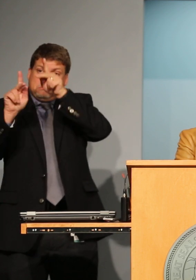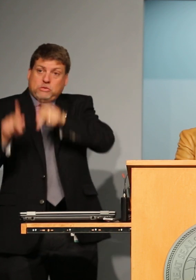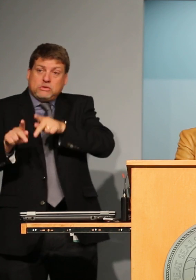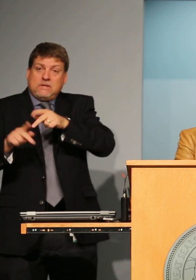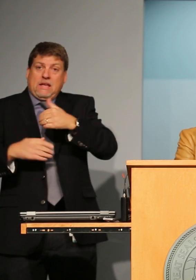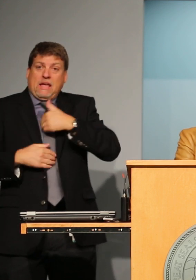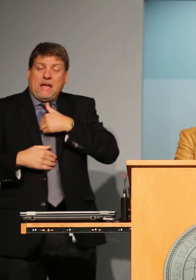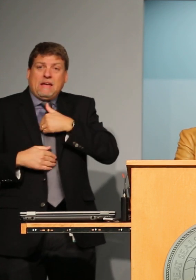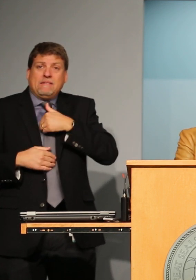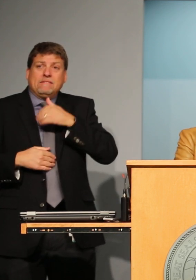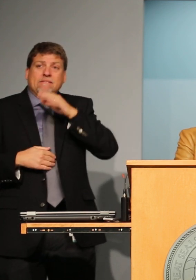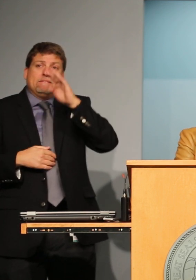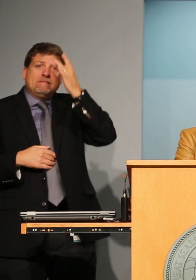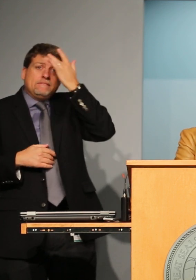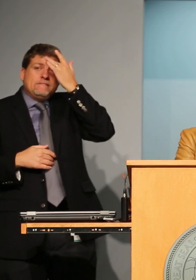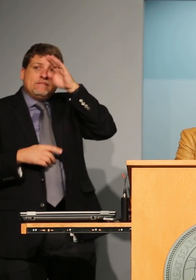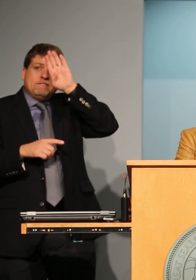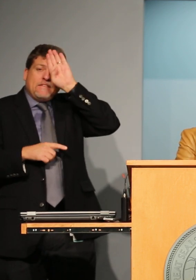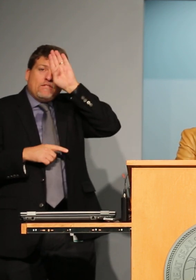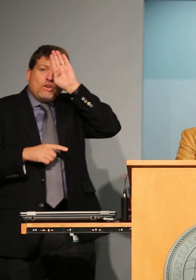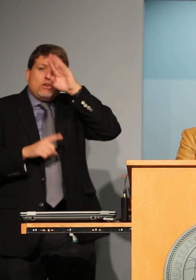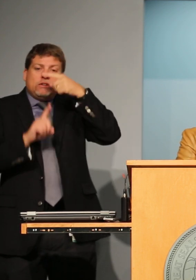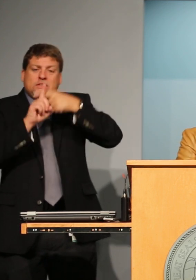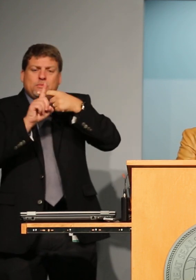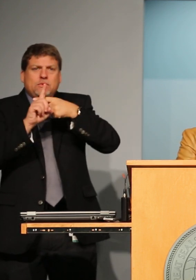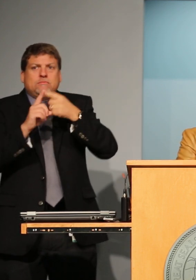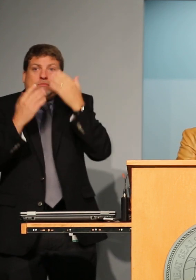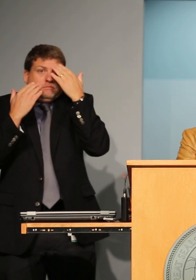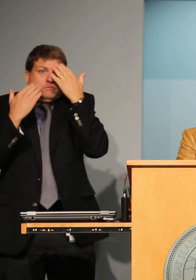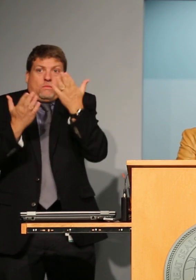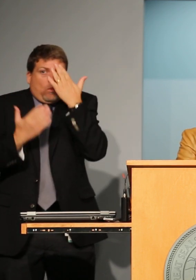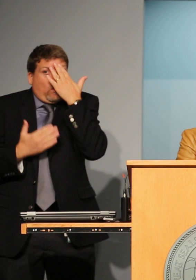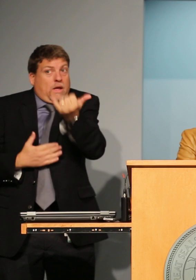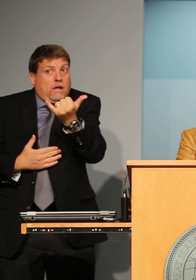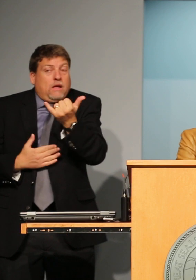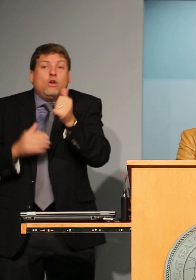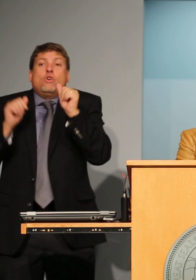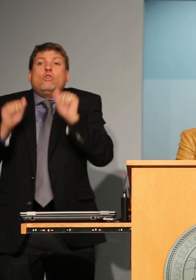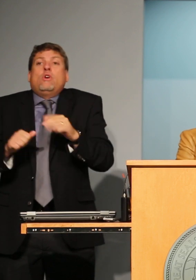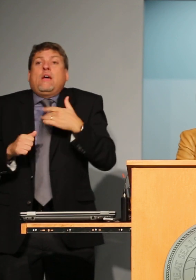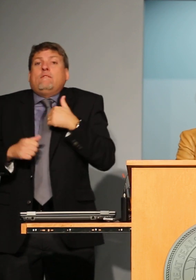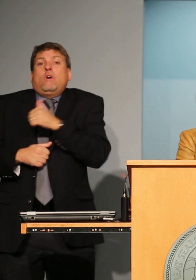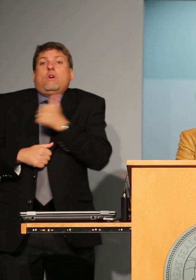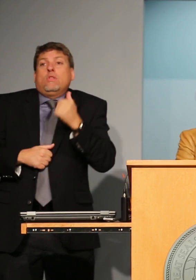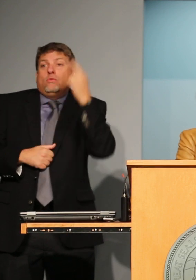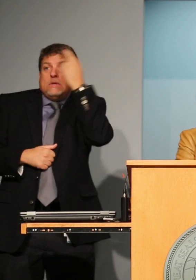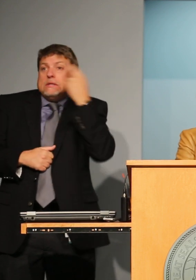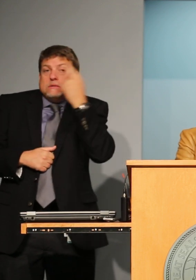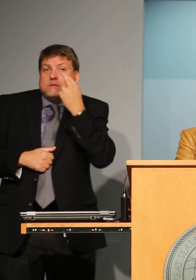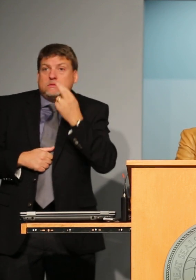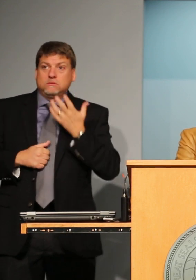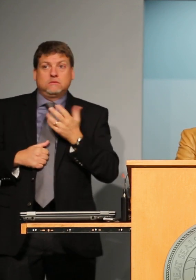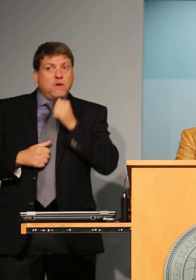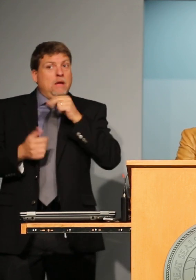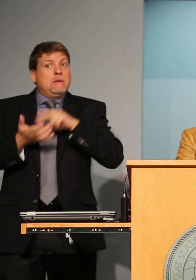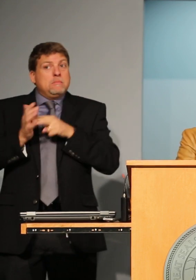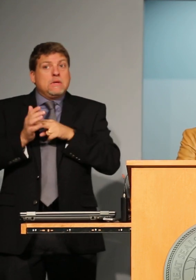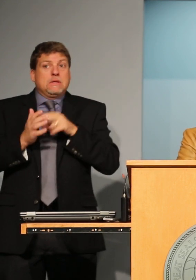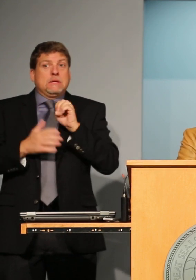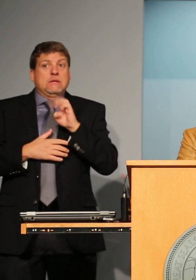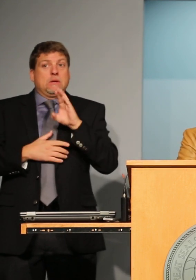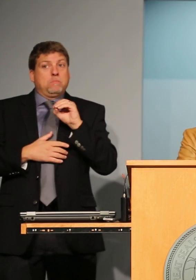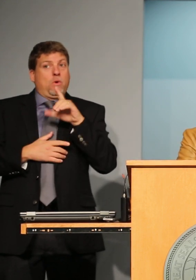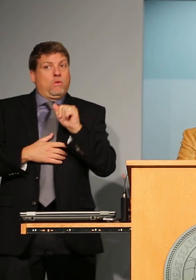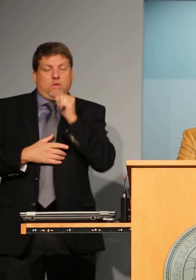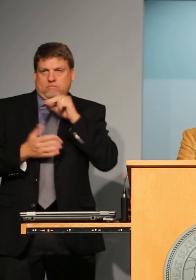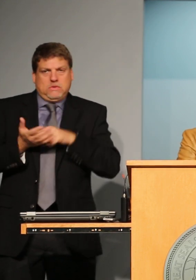illnesses. We do not know the reason for the individual's fever. Again, we have